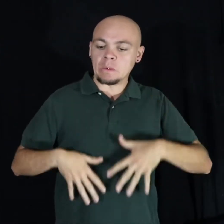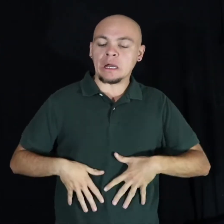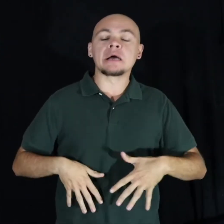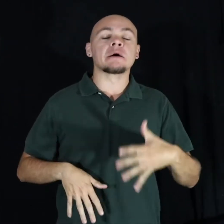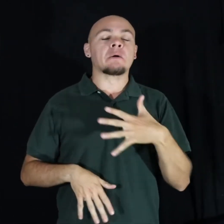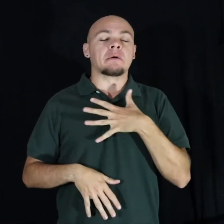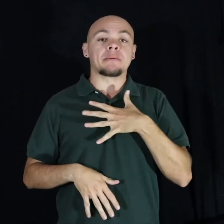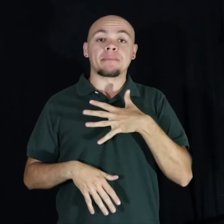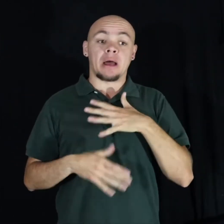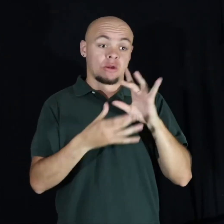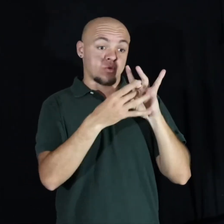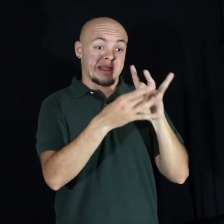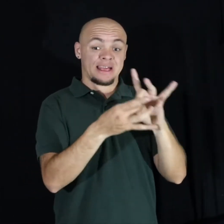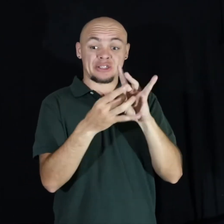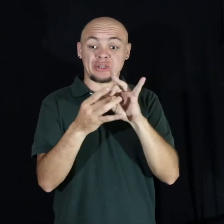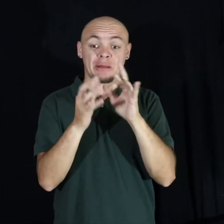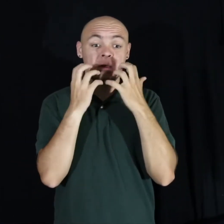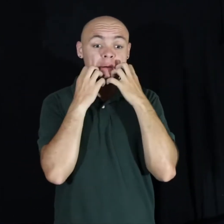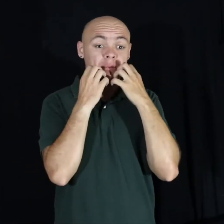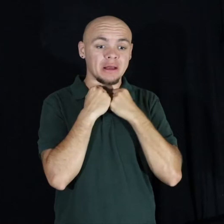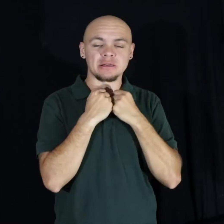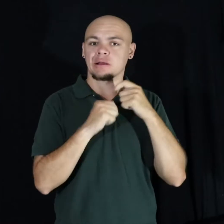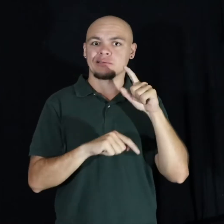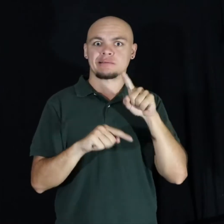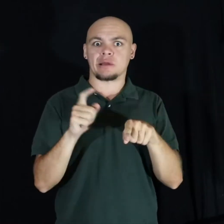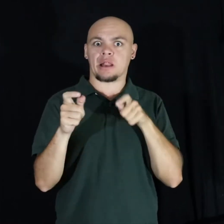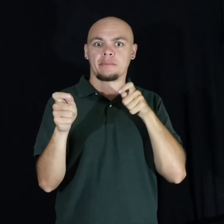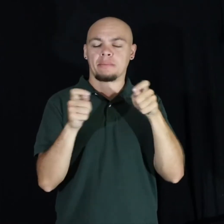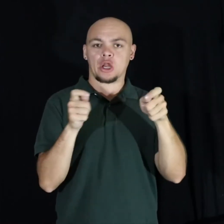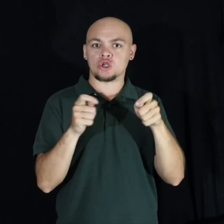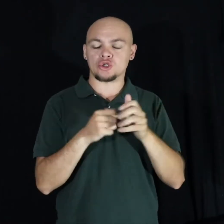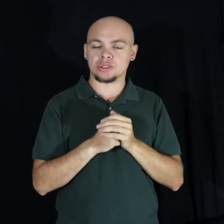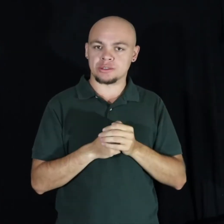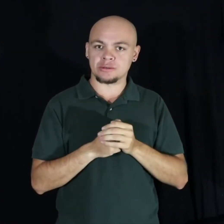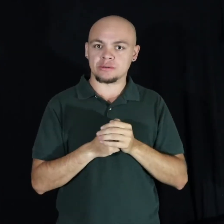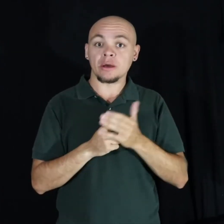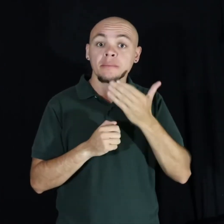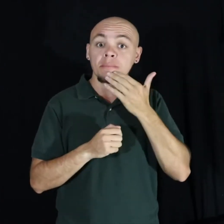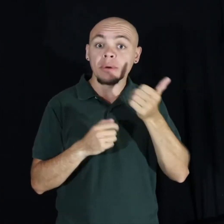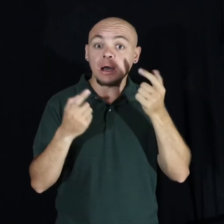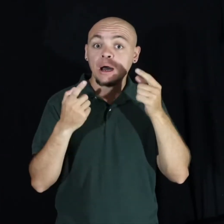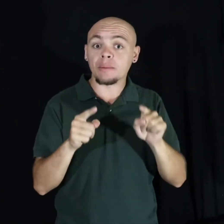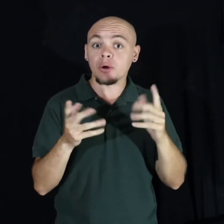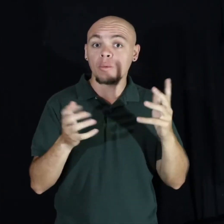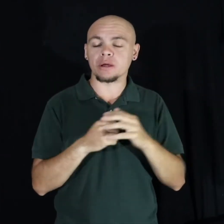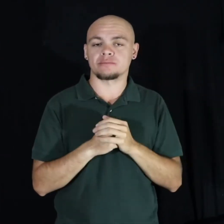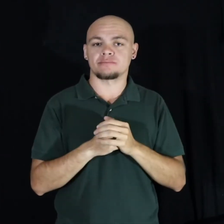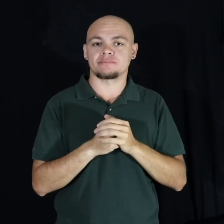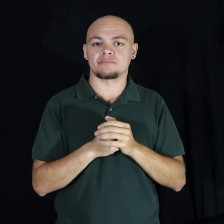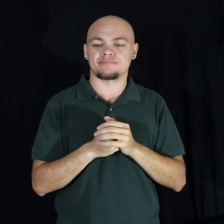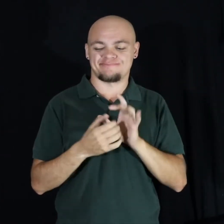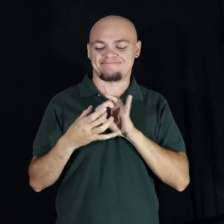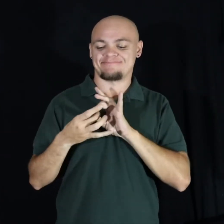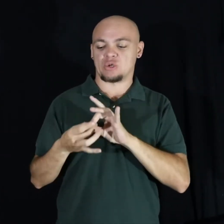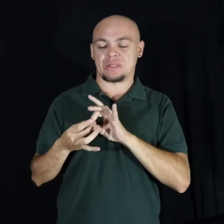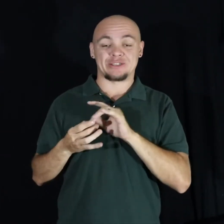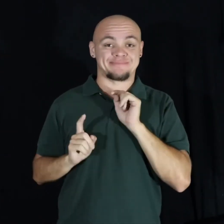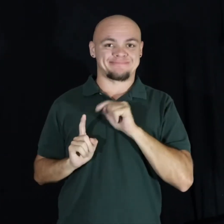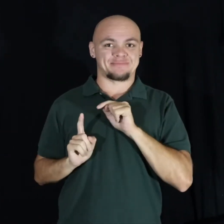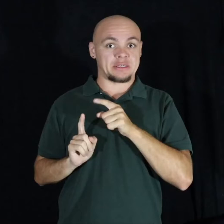the relationships that mattered to me. So the best thing that could have happened was when I ended the